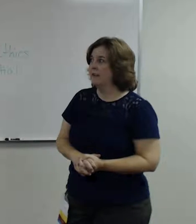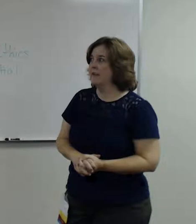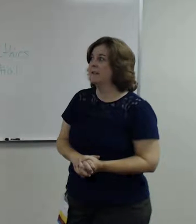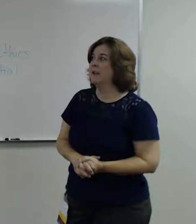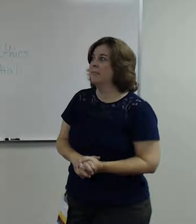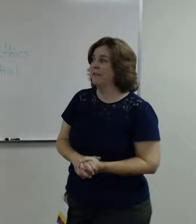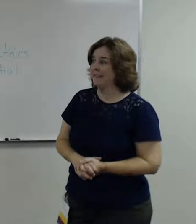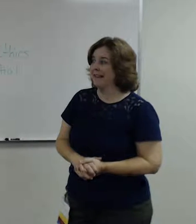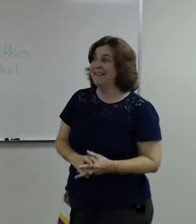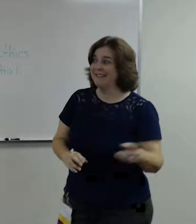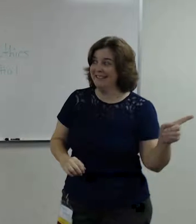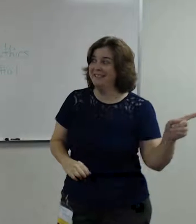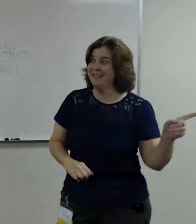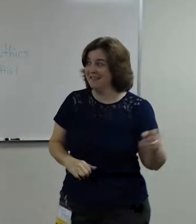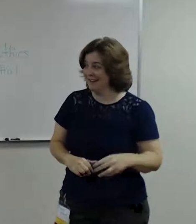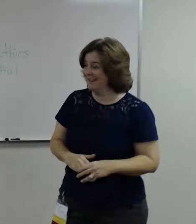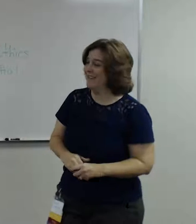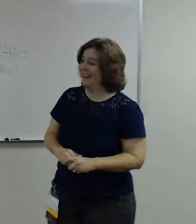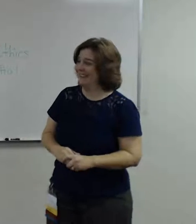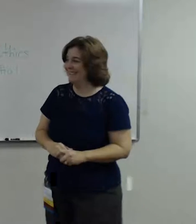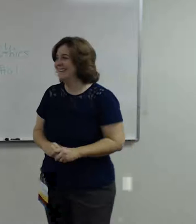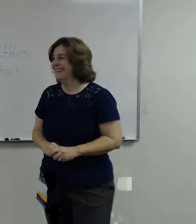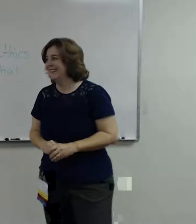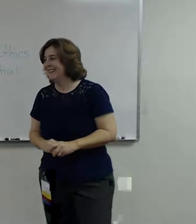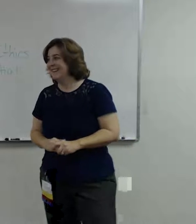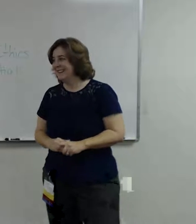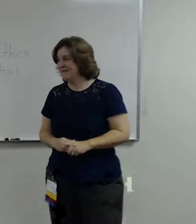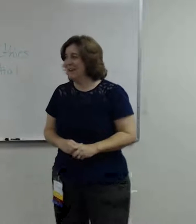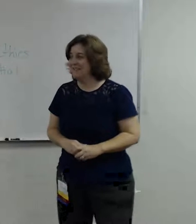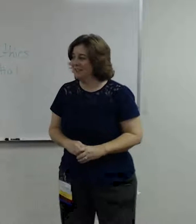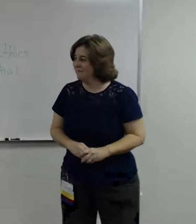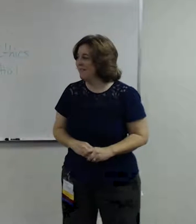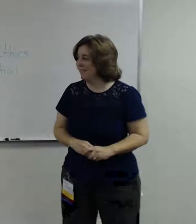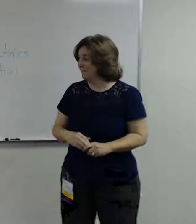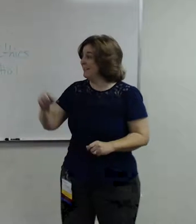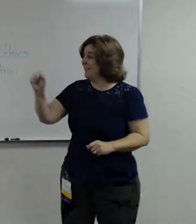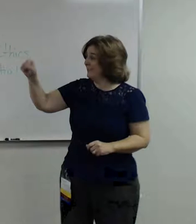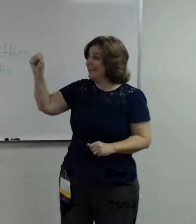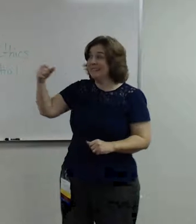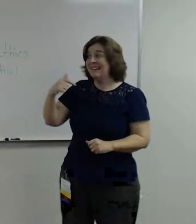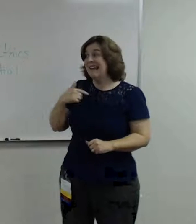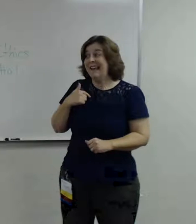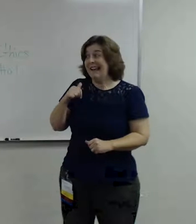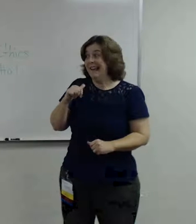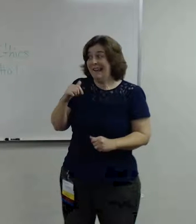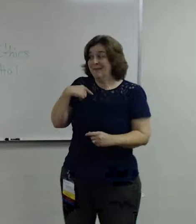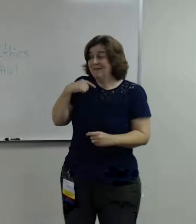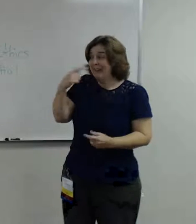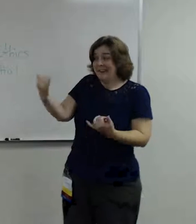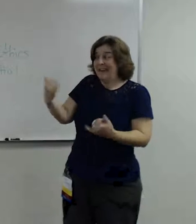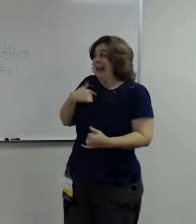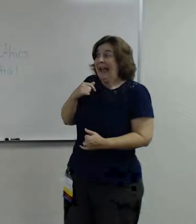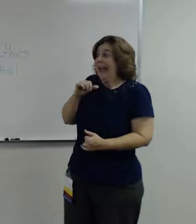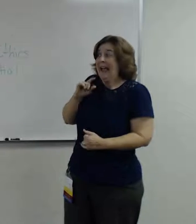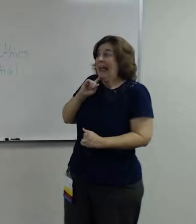That's something. I got to get to know him, yes. That's what my recommendation. Yes. I'm telling you, I don't